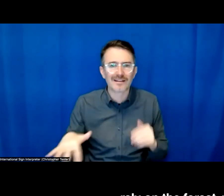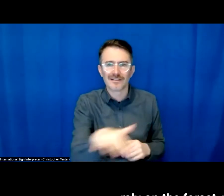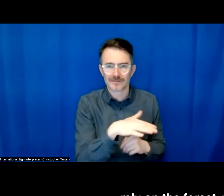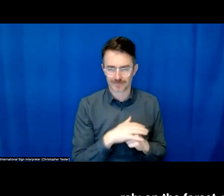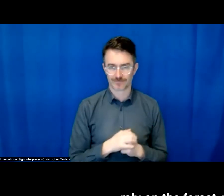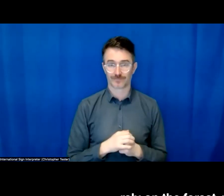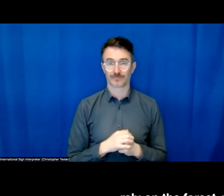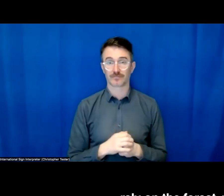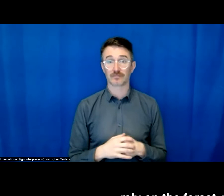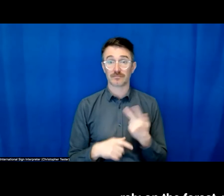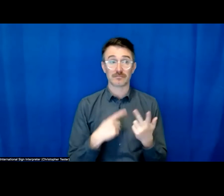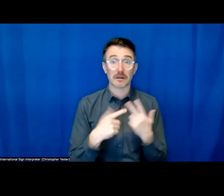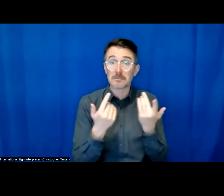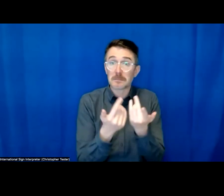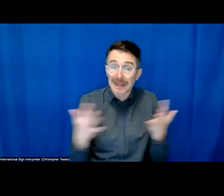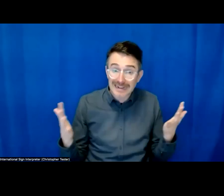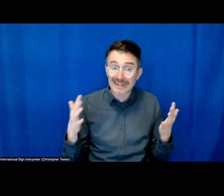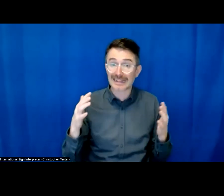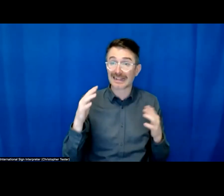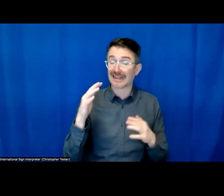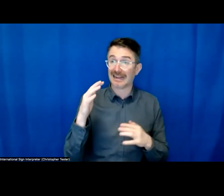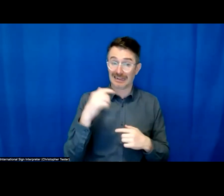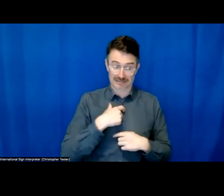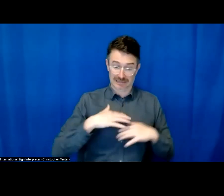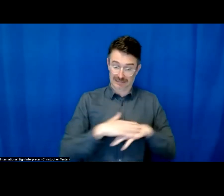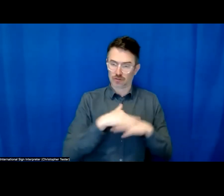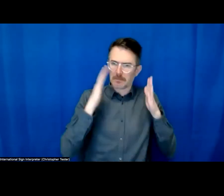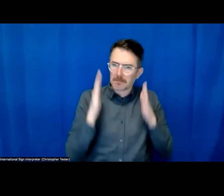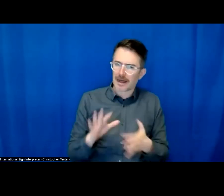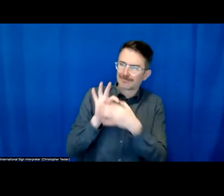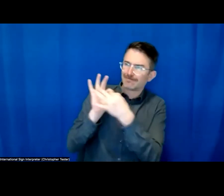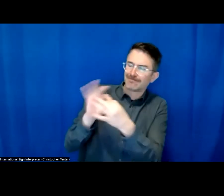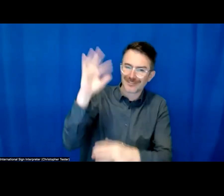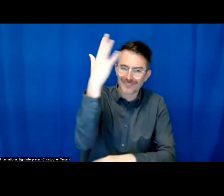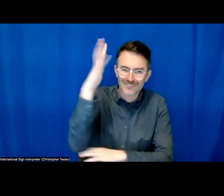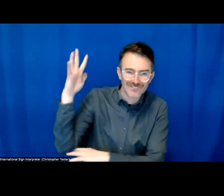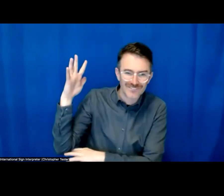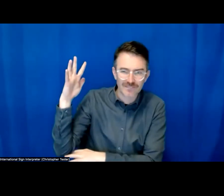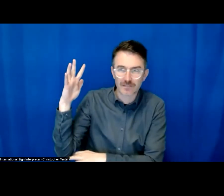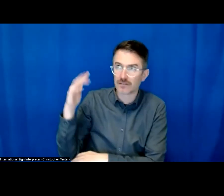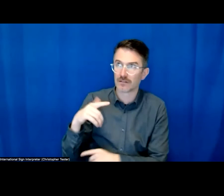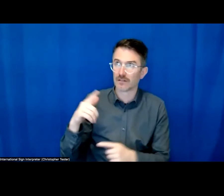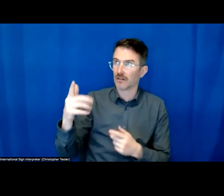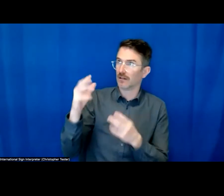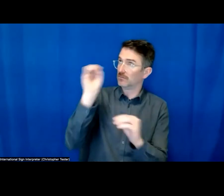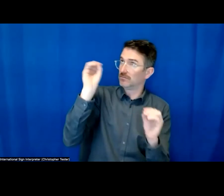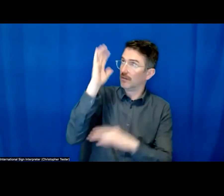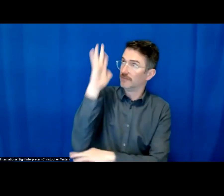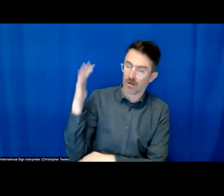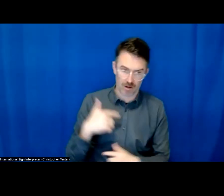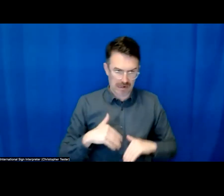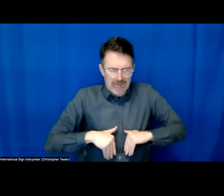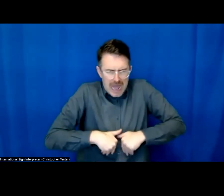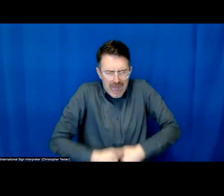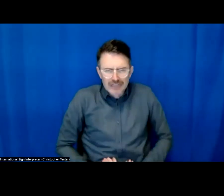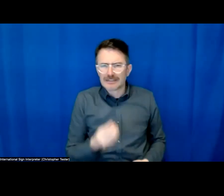means that today we are having hunger, starvation, lack of wash facilities, livelihood challenges, nutritious